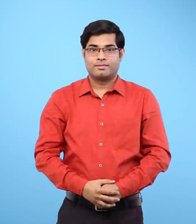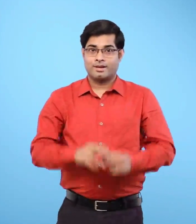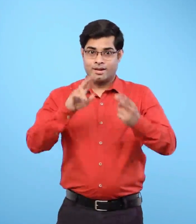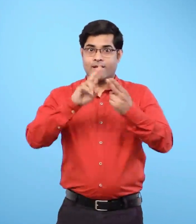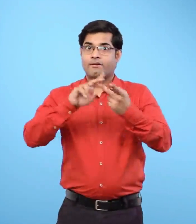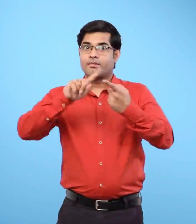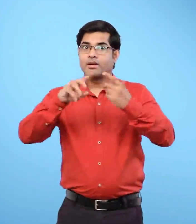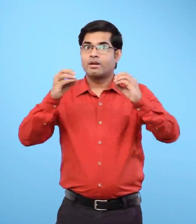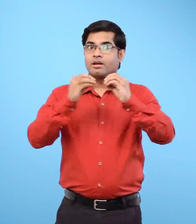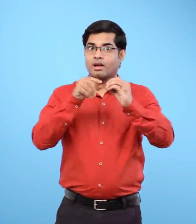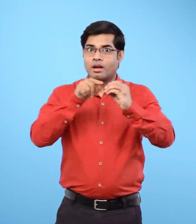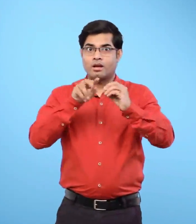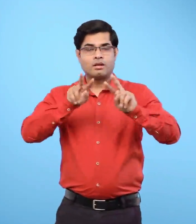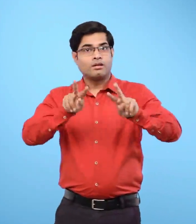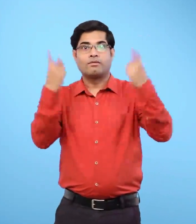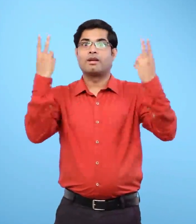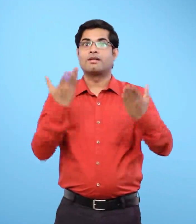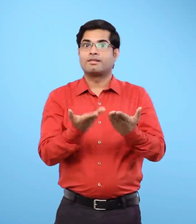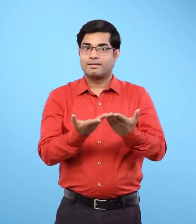73. February is different.